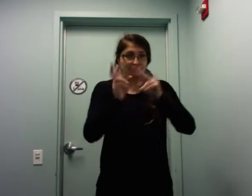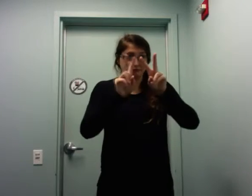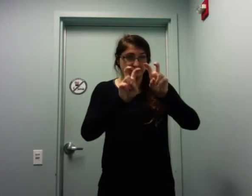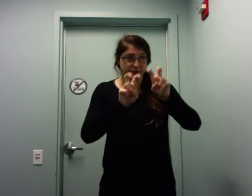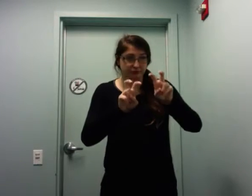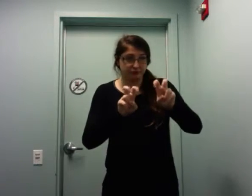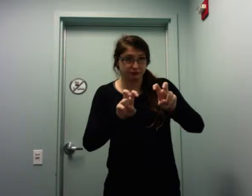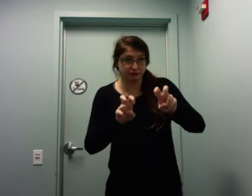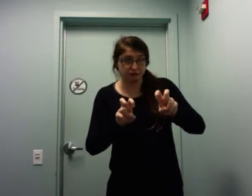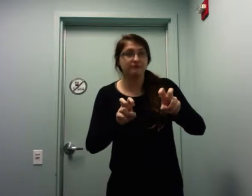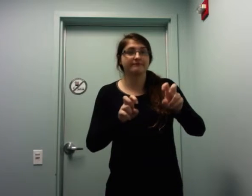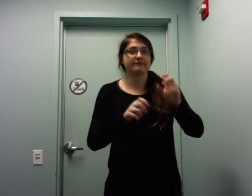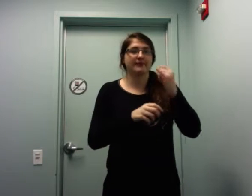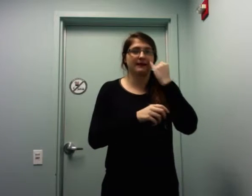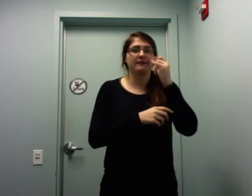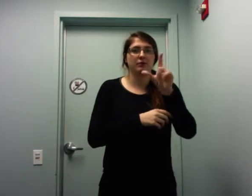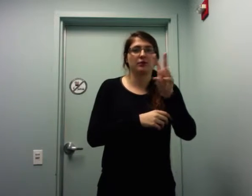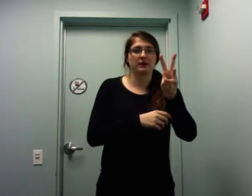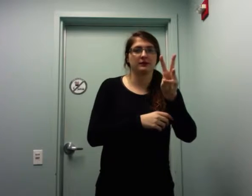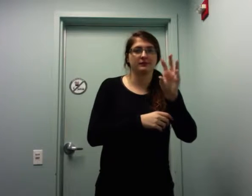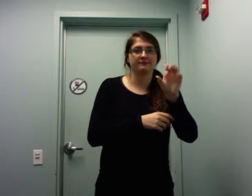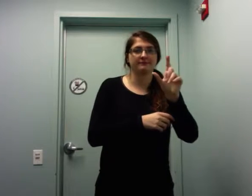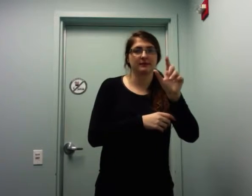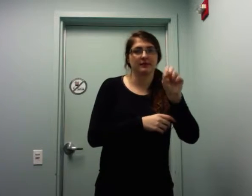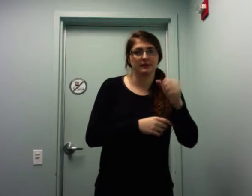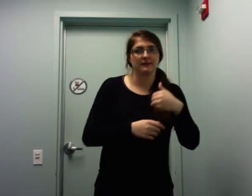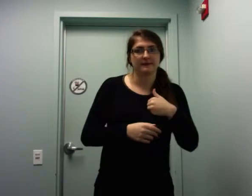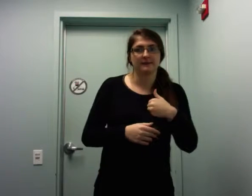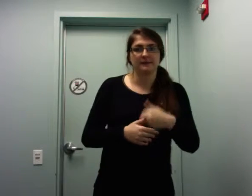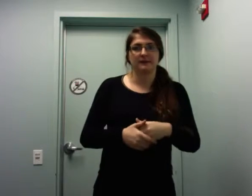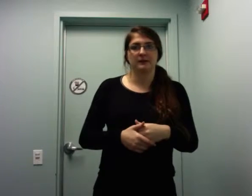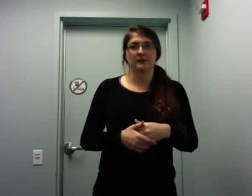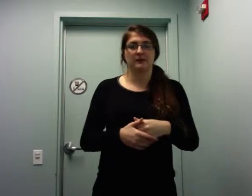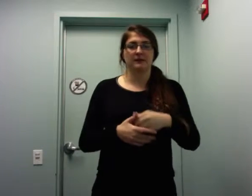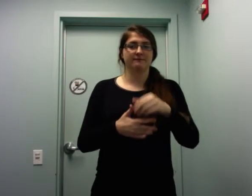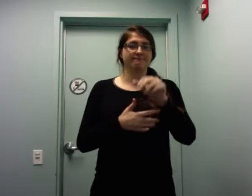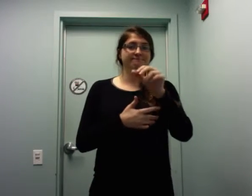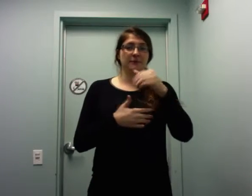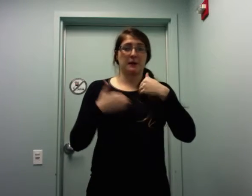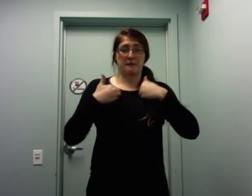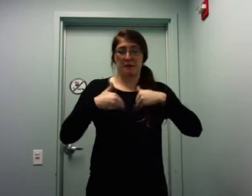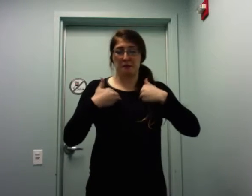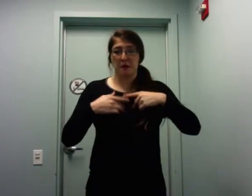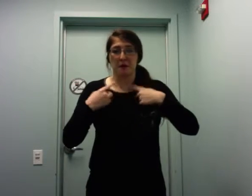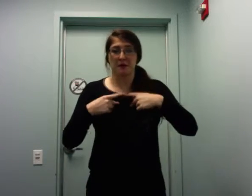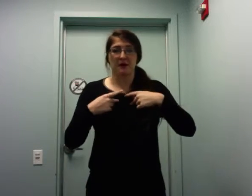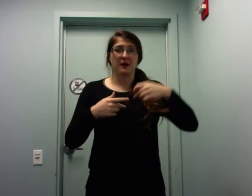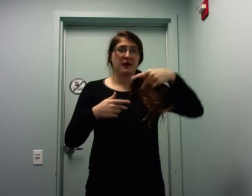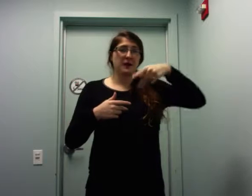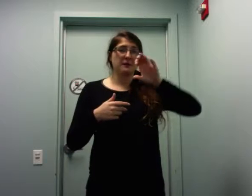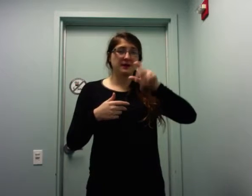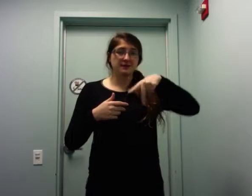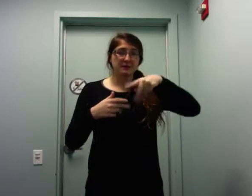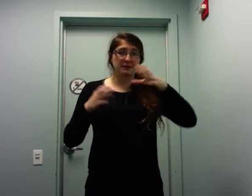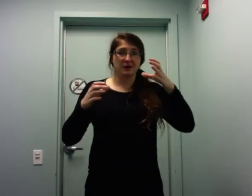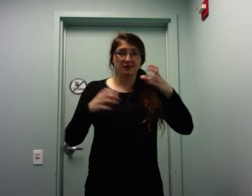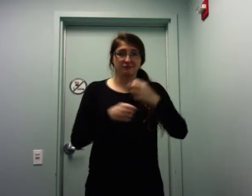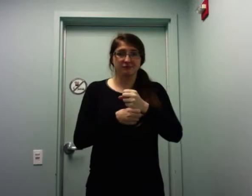Some examples would be pneumocystis carinii pneumonia, or PCP for short. It's caused by